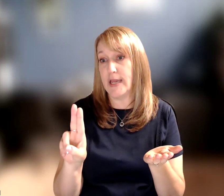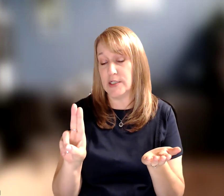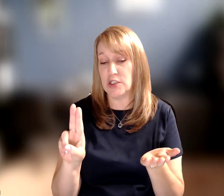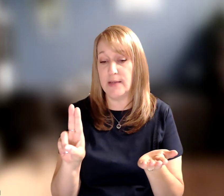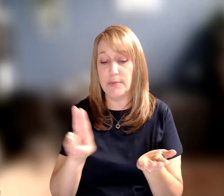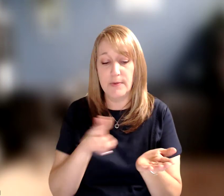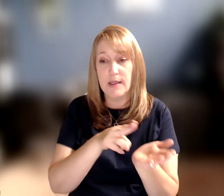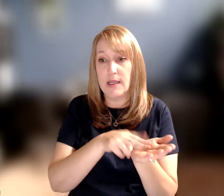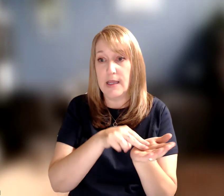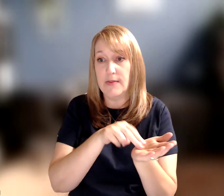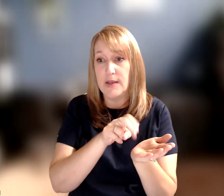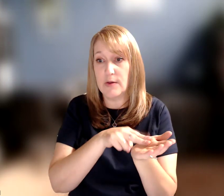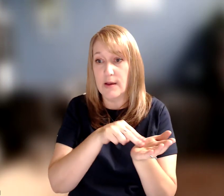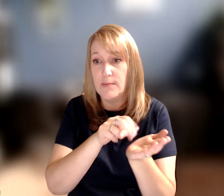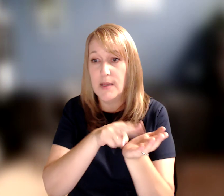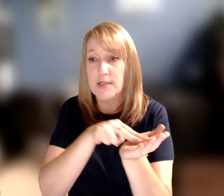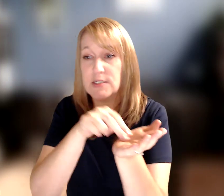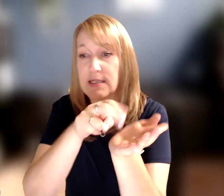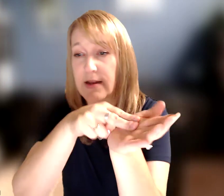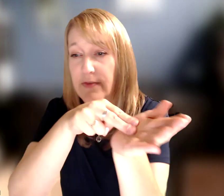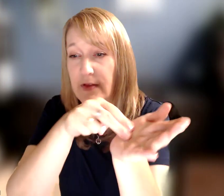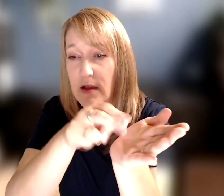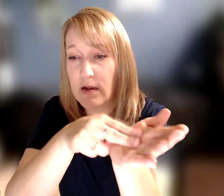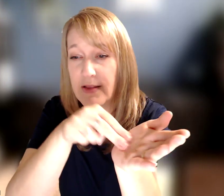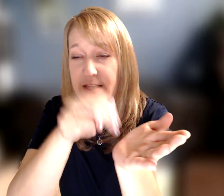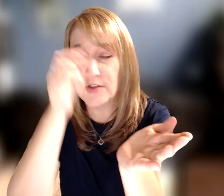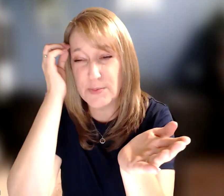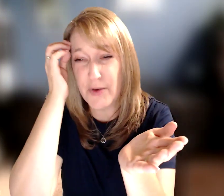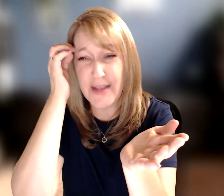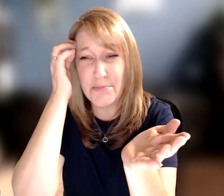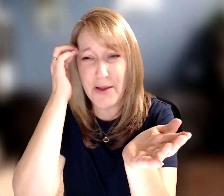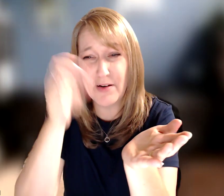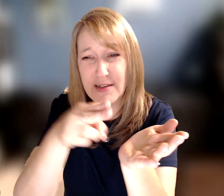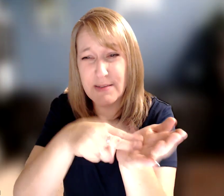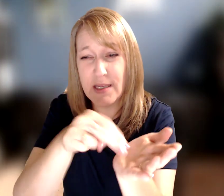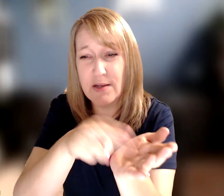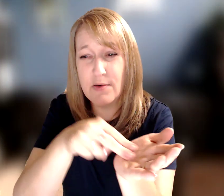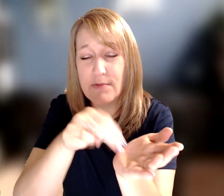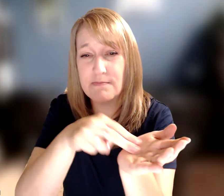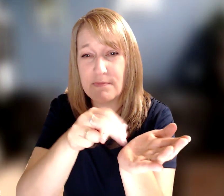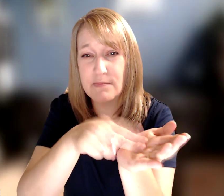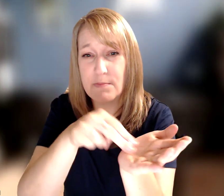hand shape. And then you come and just kind of like you're spreading butter on something,